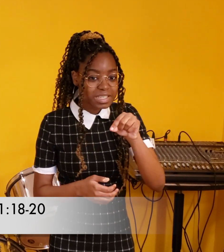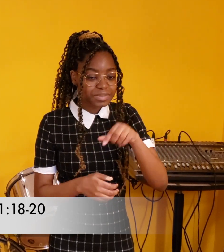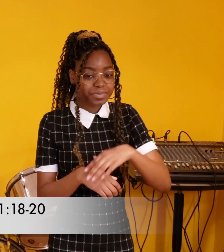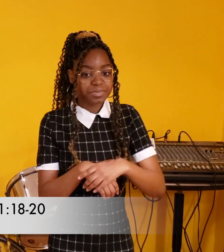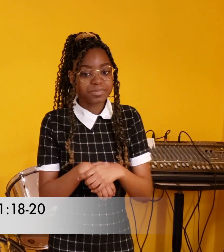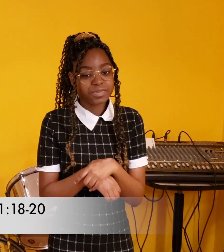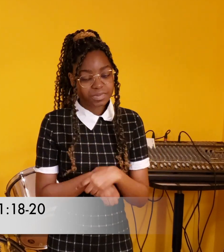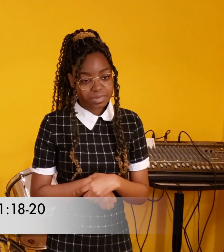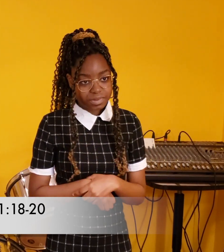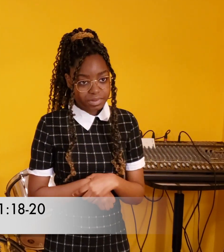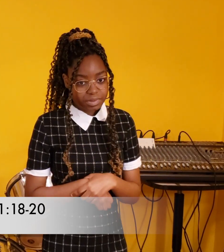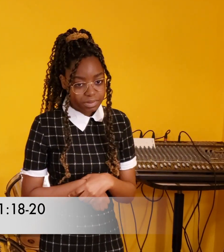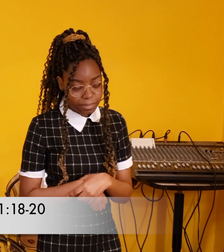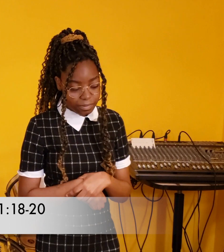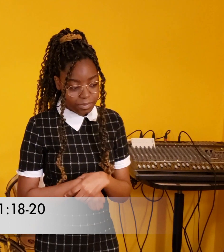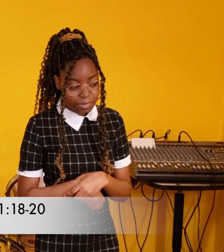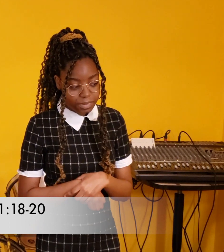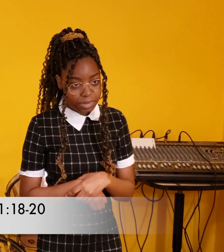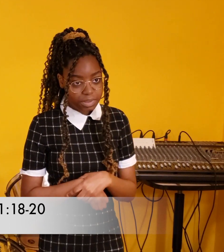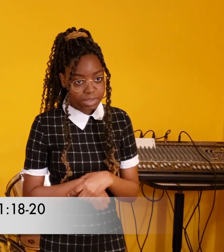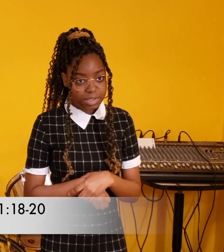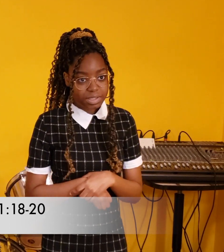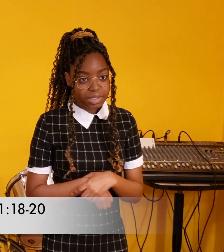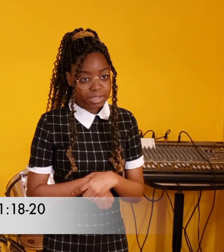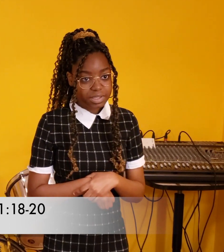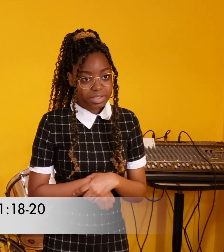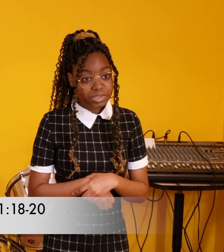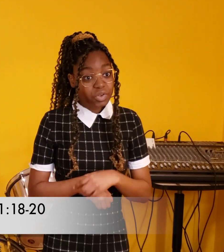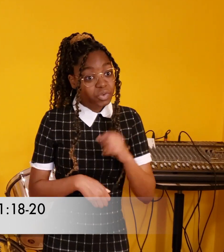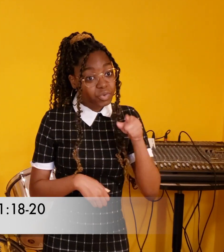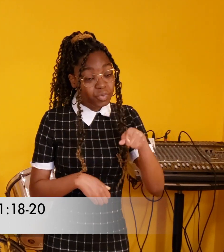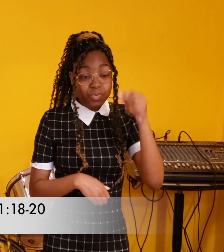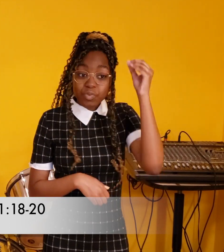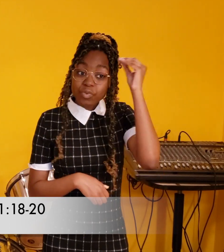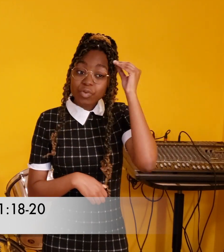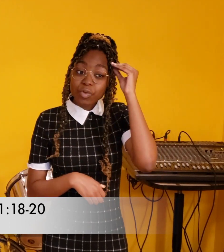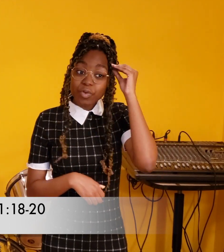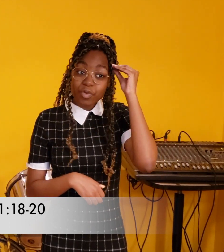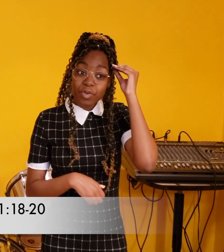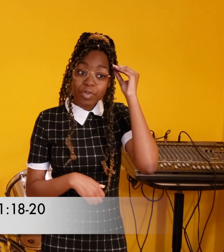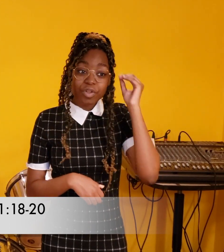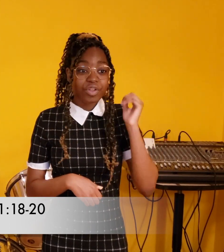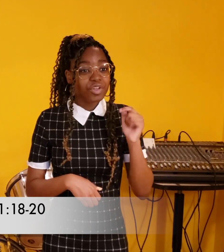are not redeemed with corruptible things. In other words, you know that, you know,